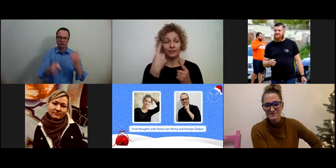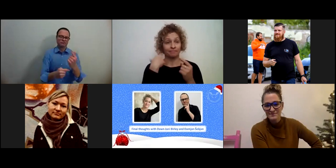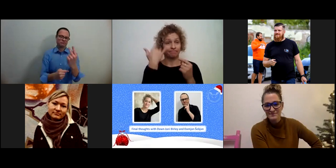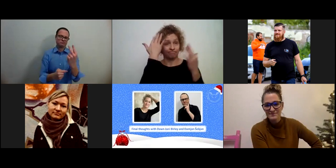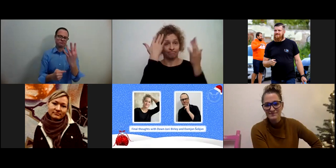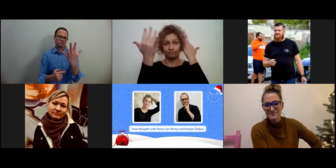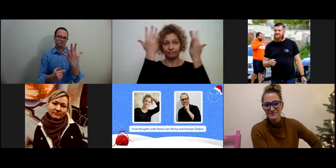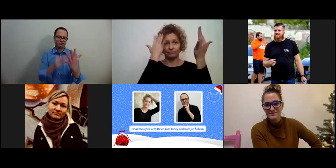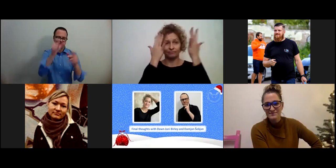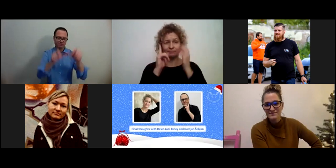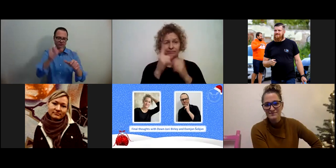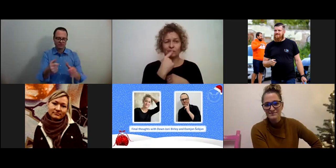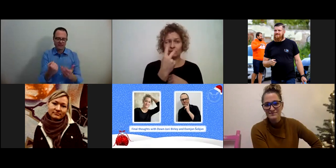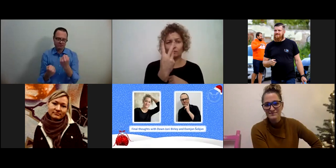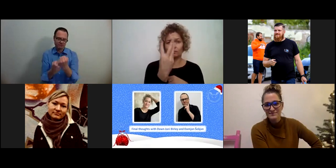Dawn,